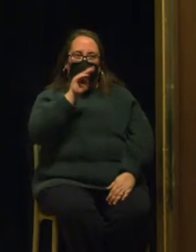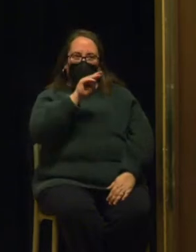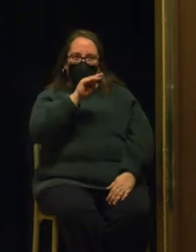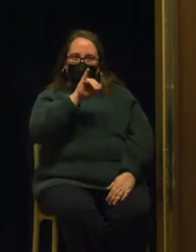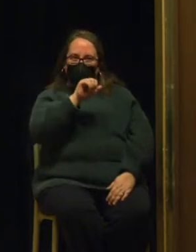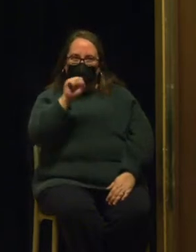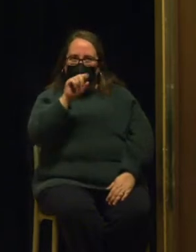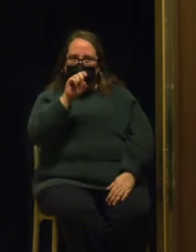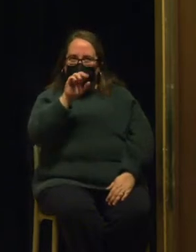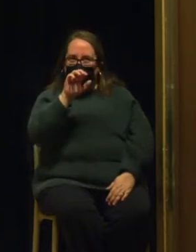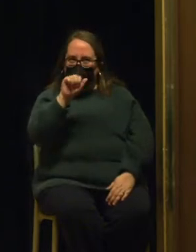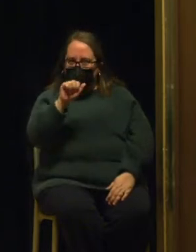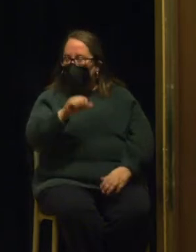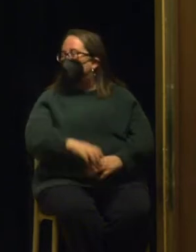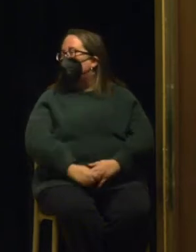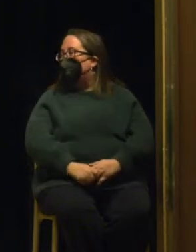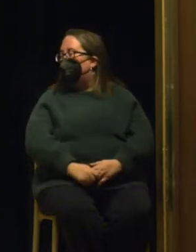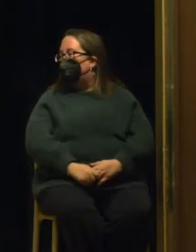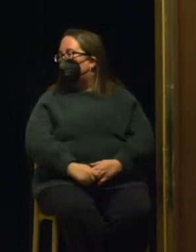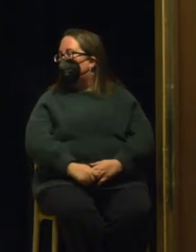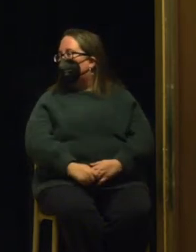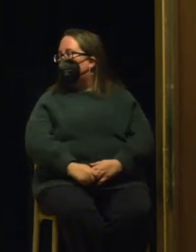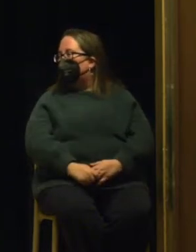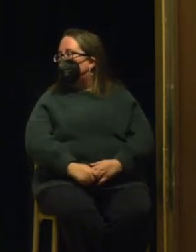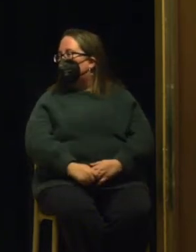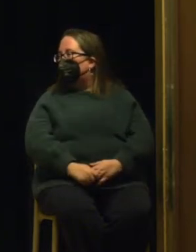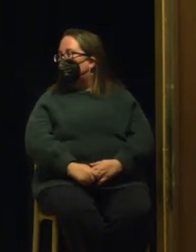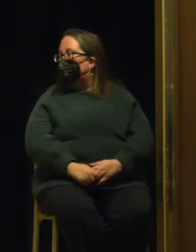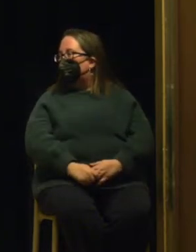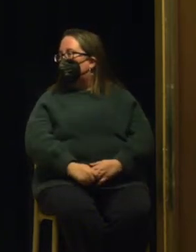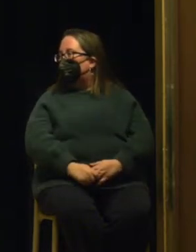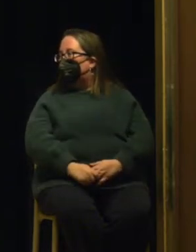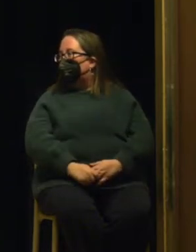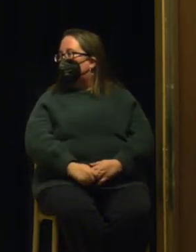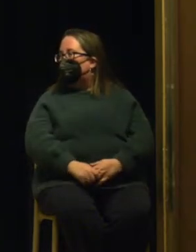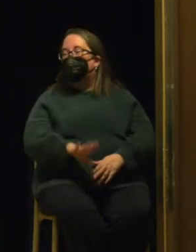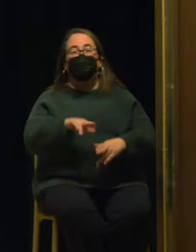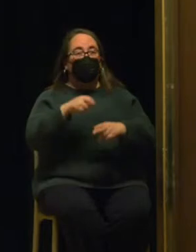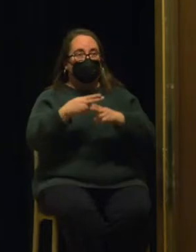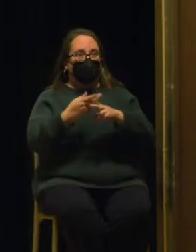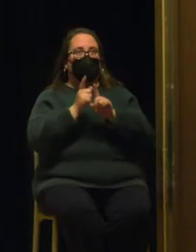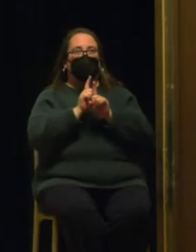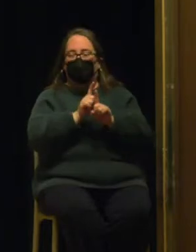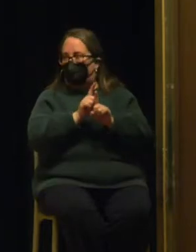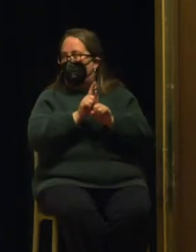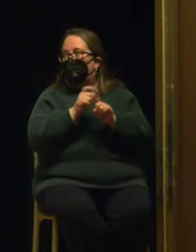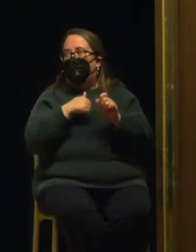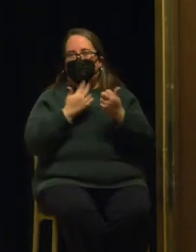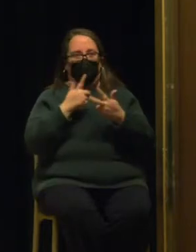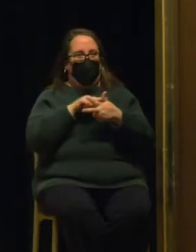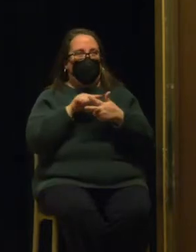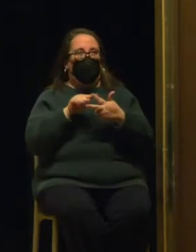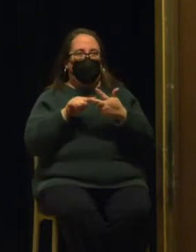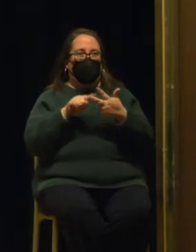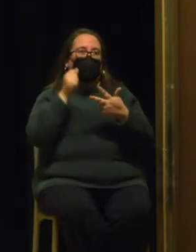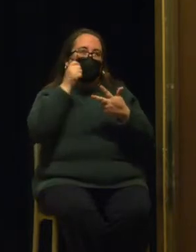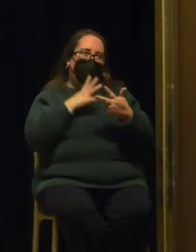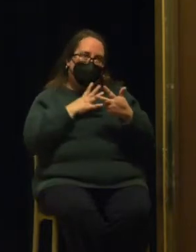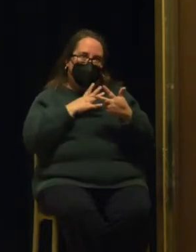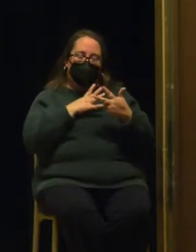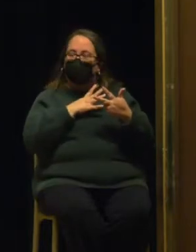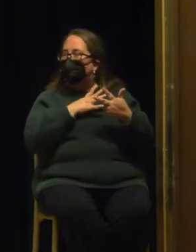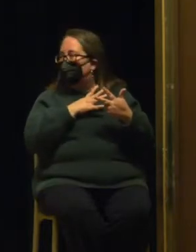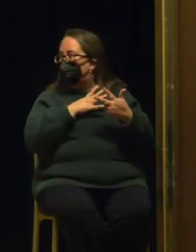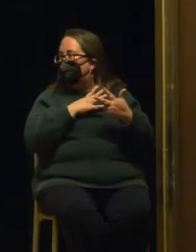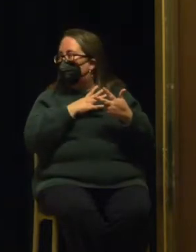Hi. So you mentioned about mentors, because I had three mentors, and they meant. Yeah.